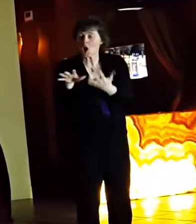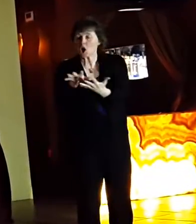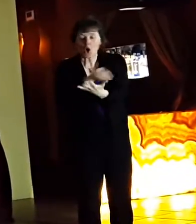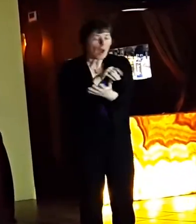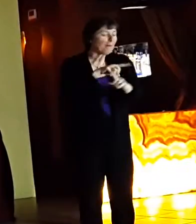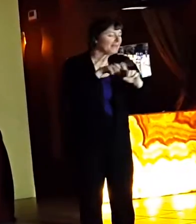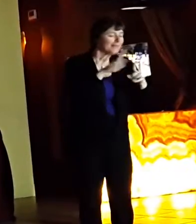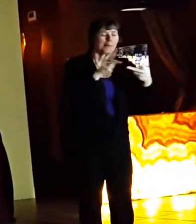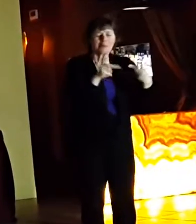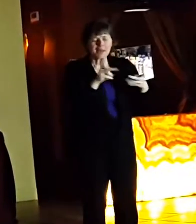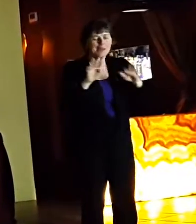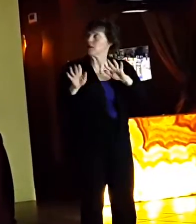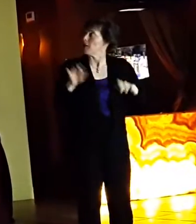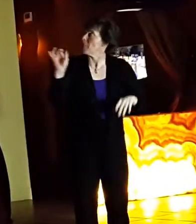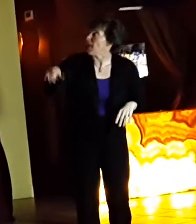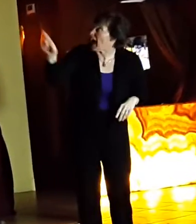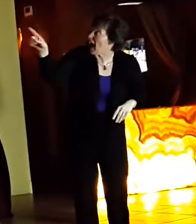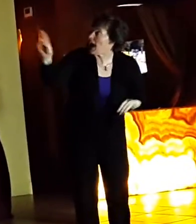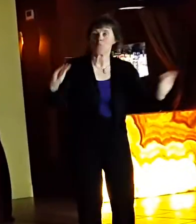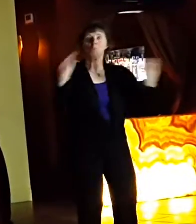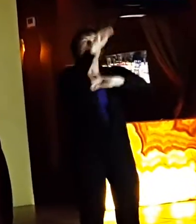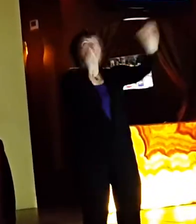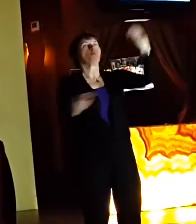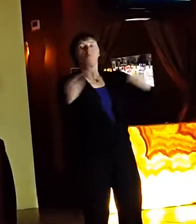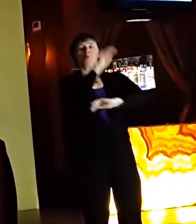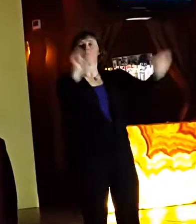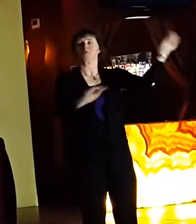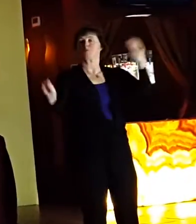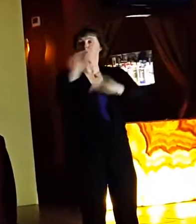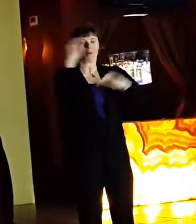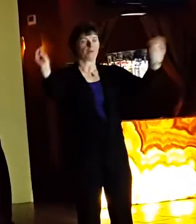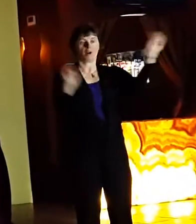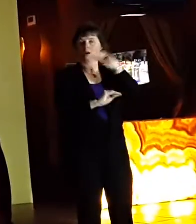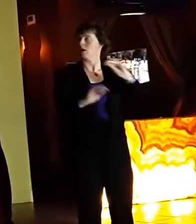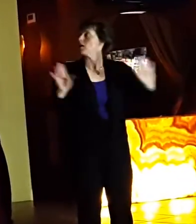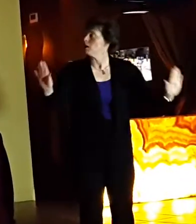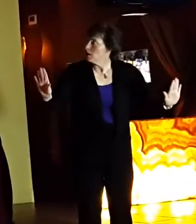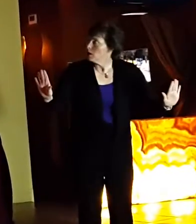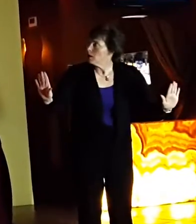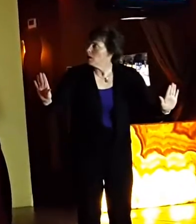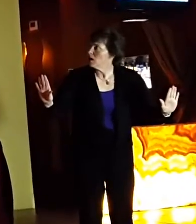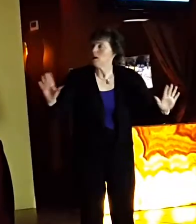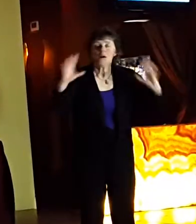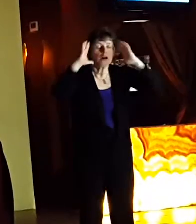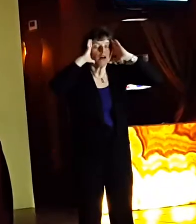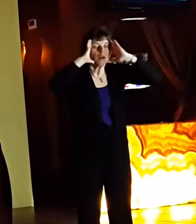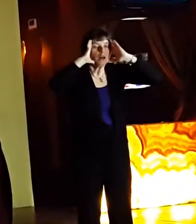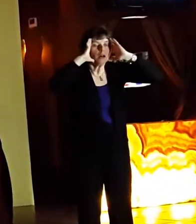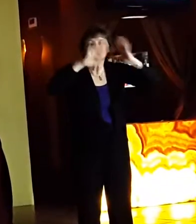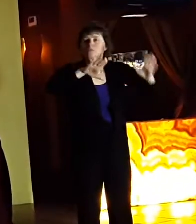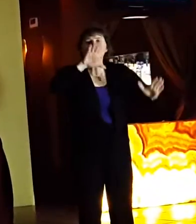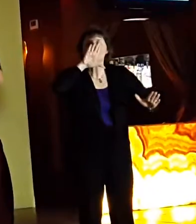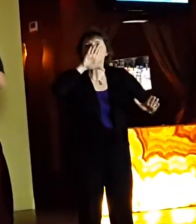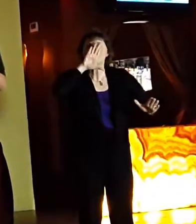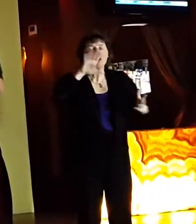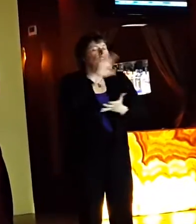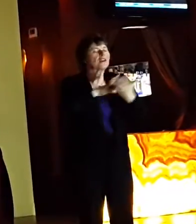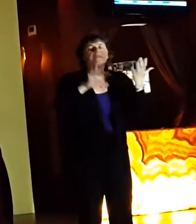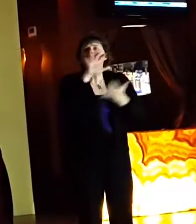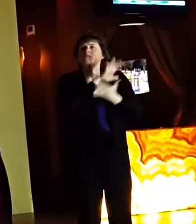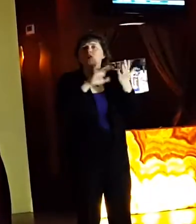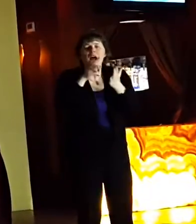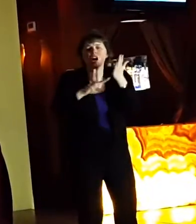into different places, kind of like this. Eventually, you're so confused, and you've tried so many things. You've Googled